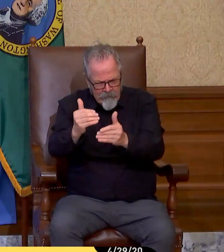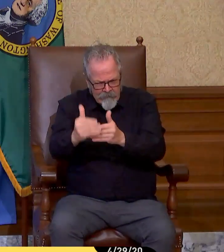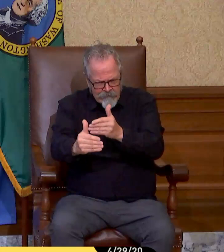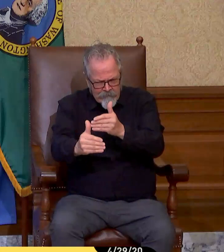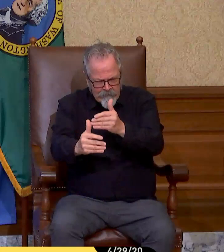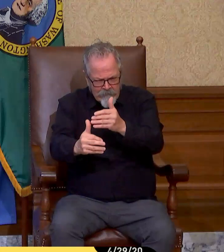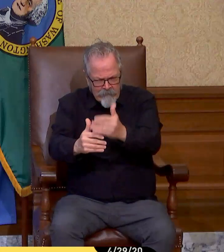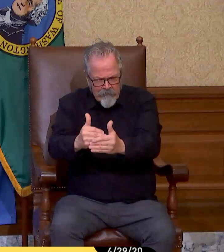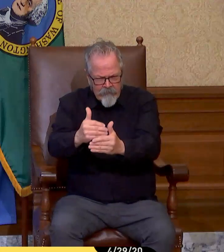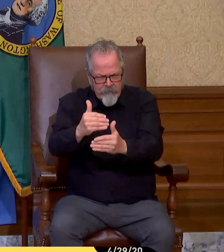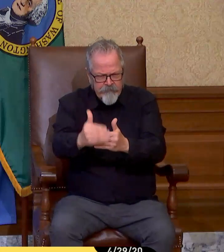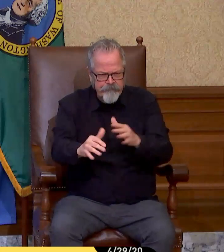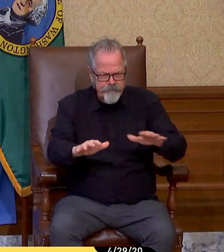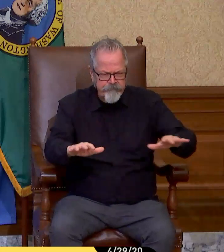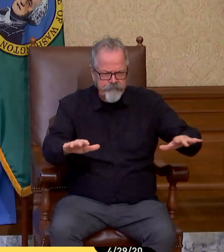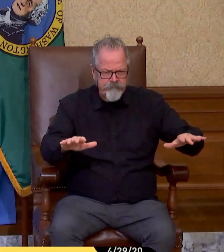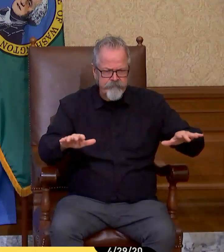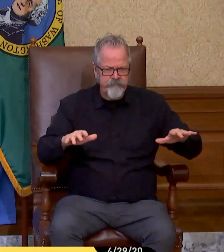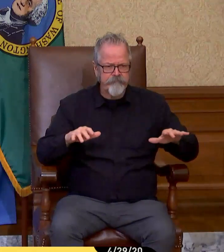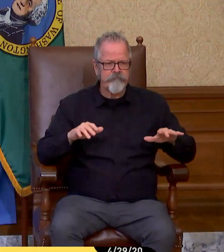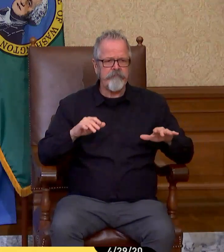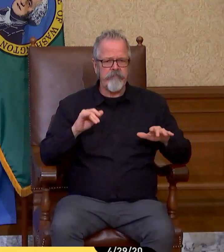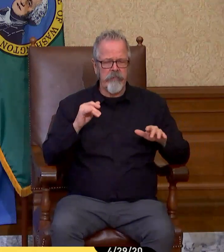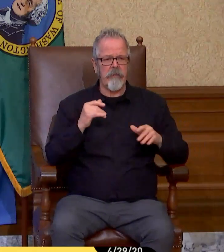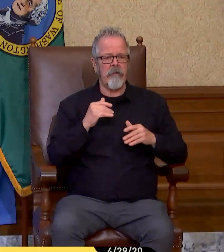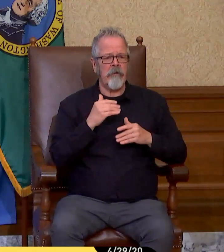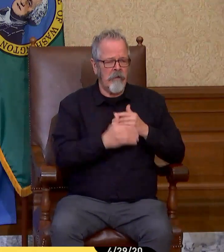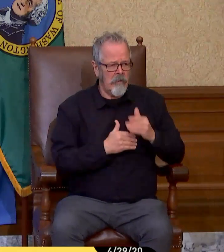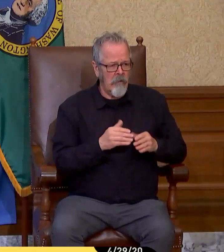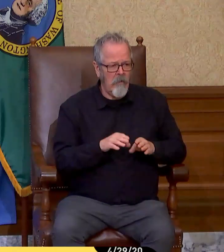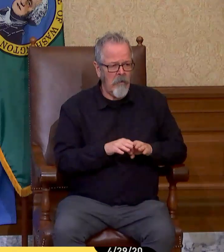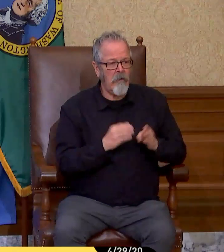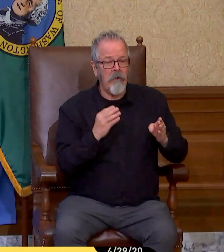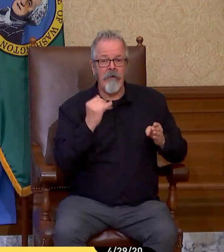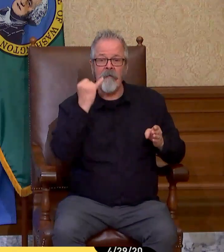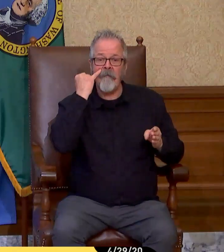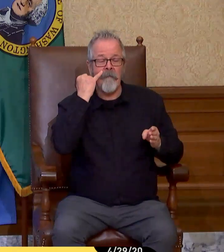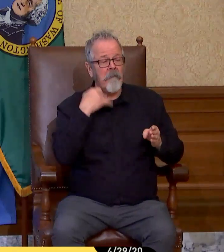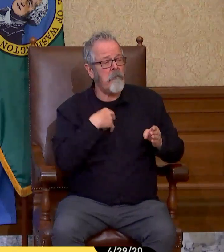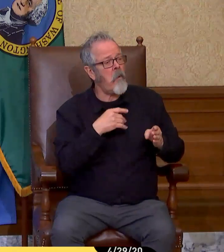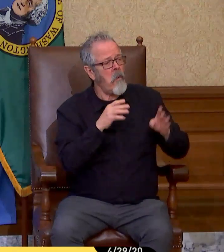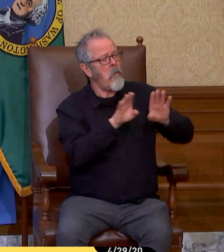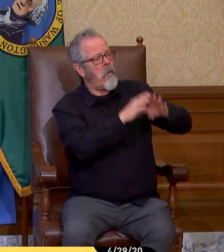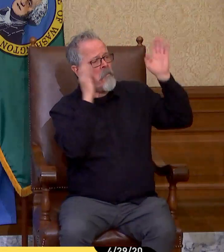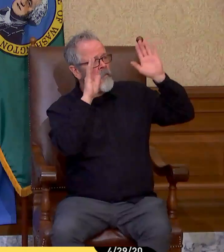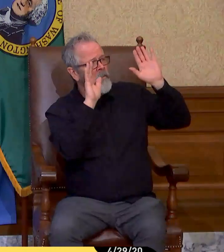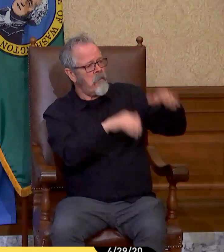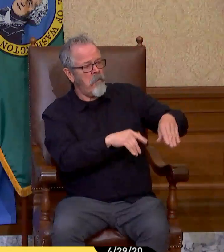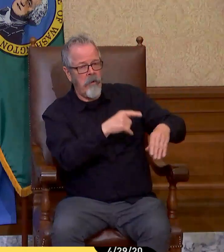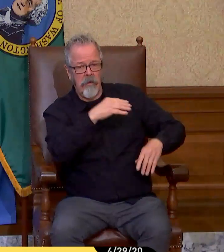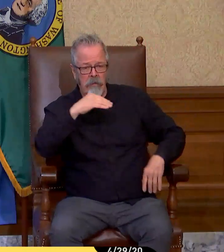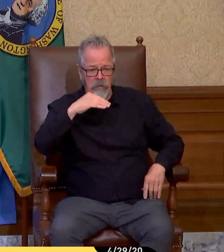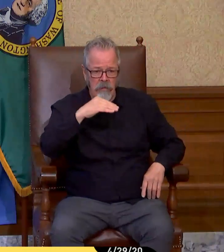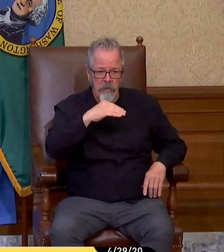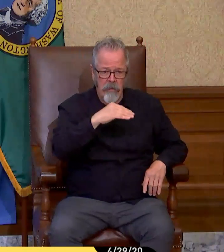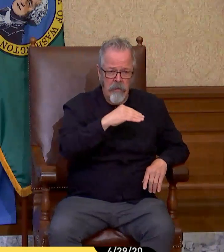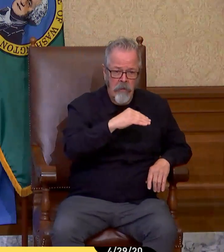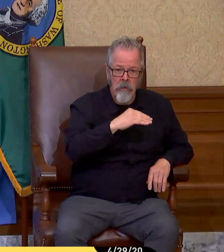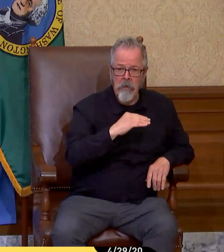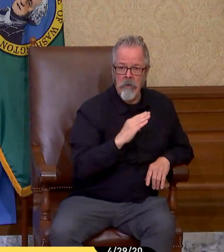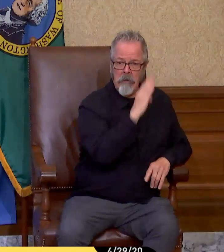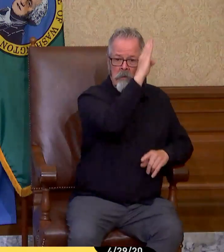virus through testing and contact tracing and isolation of the relatively few people who